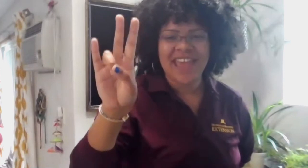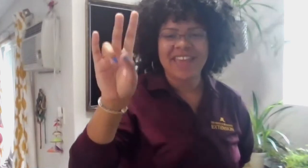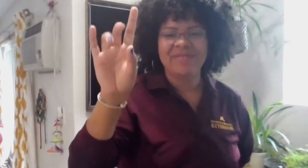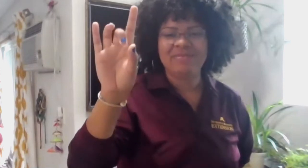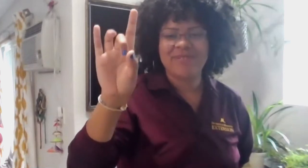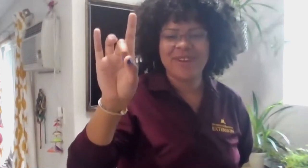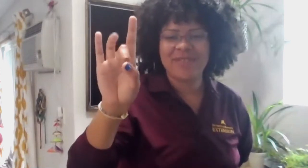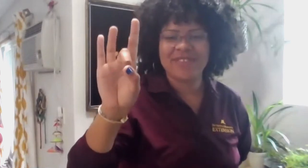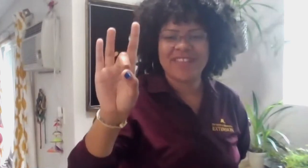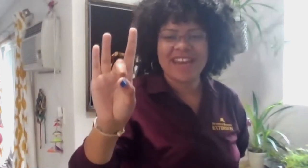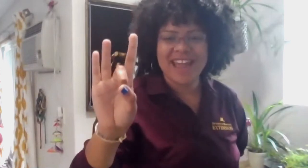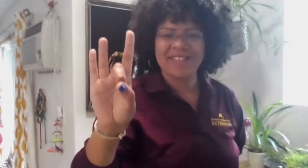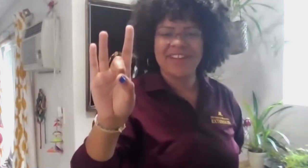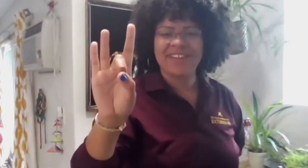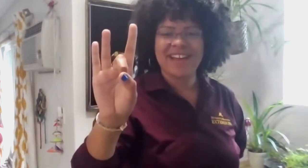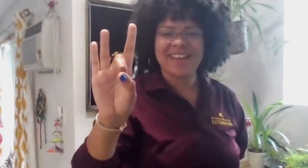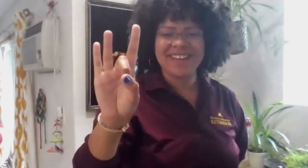8 was moving over to that next finger down.